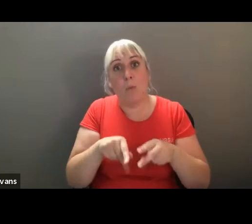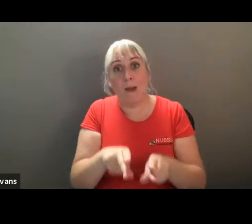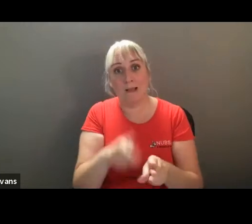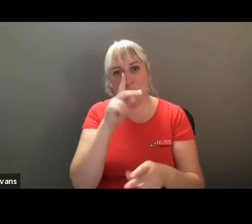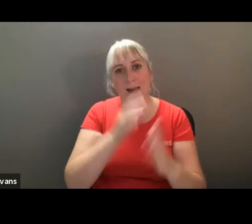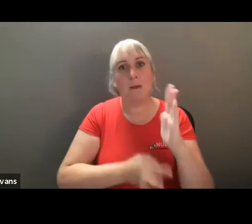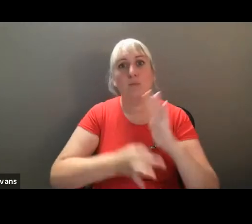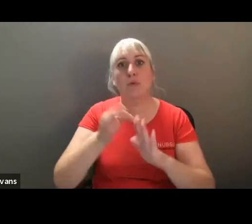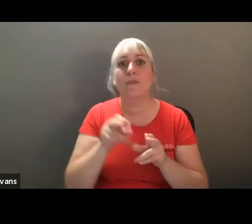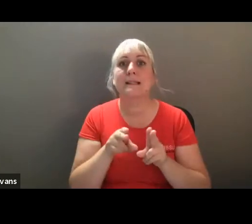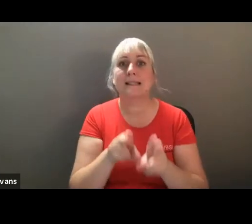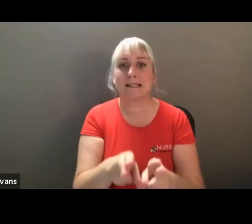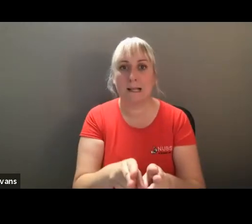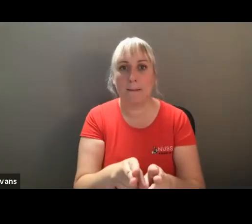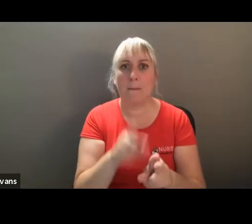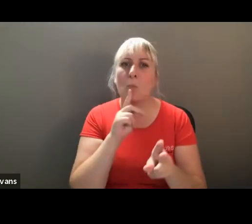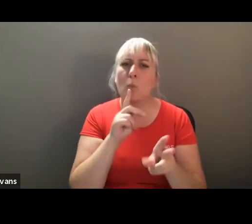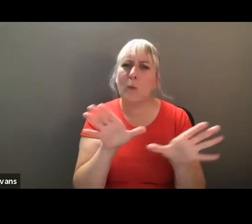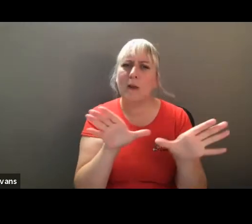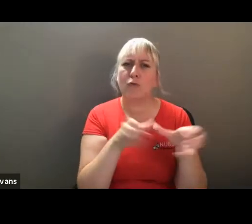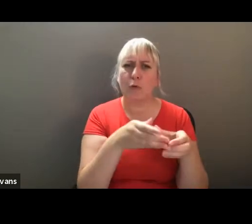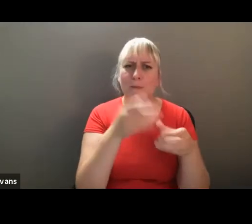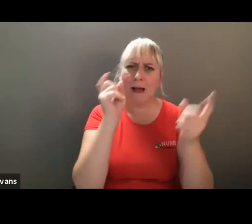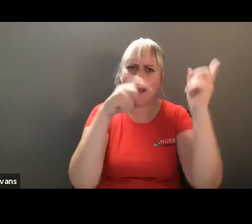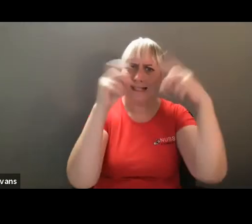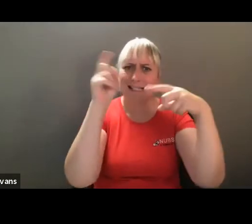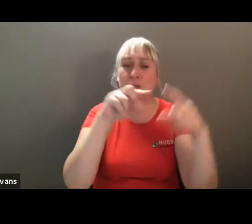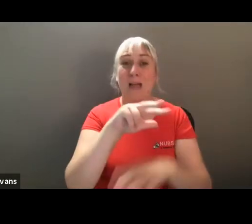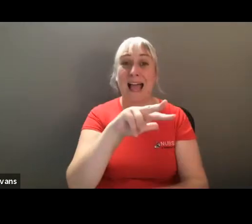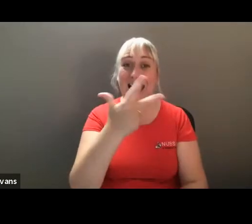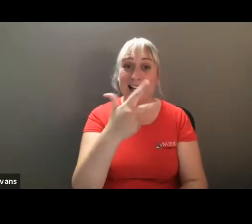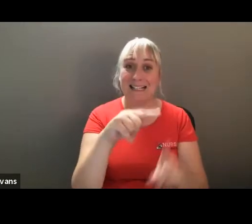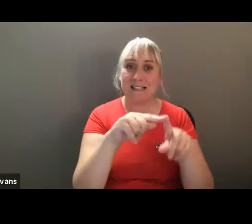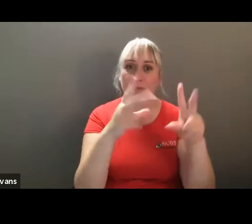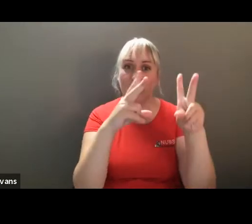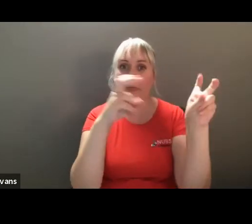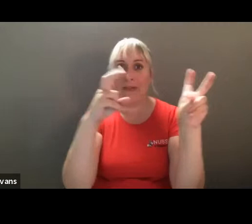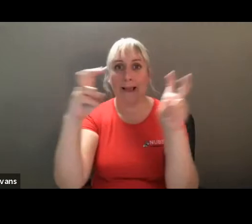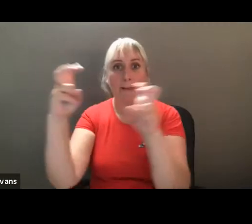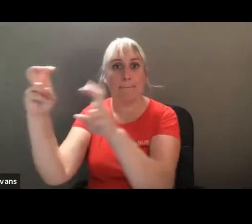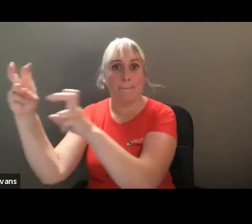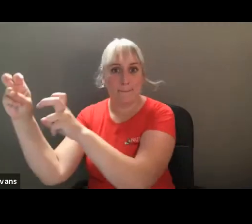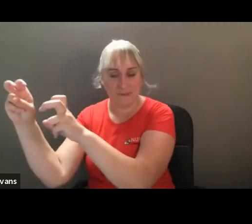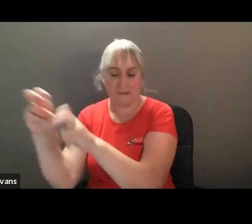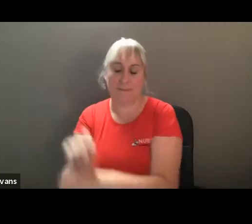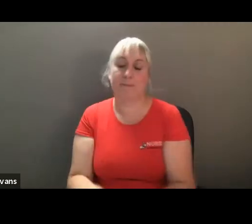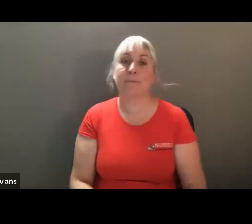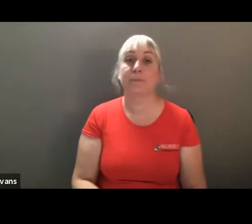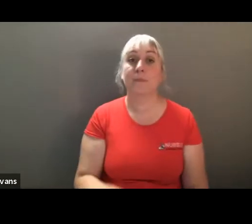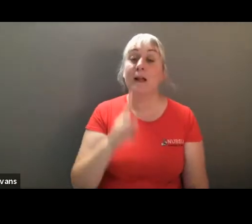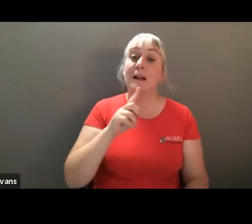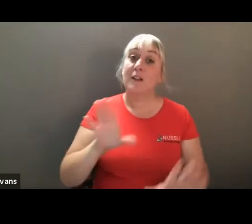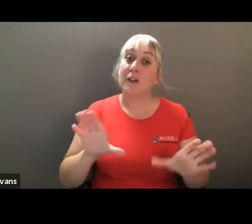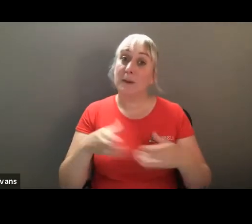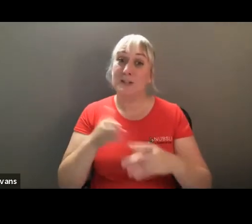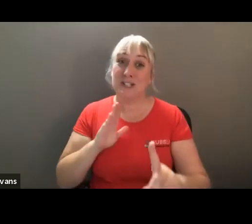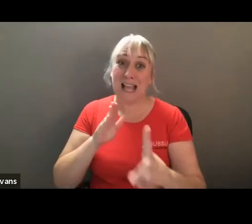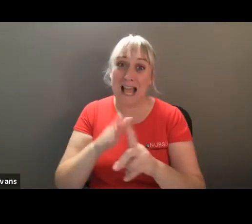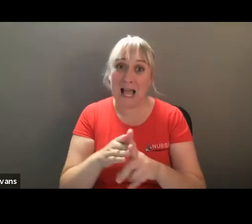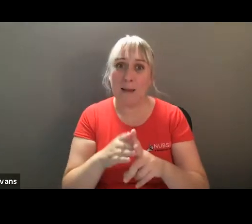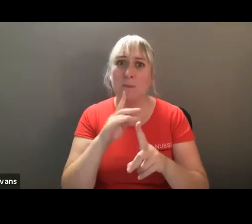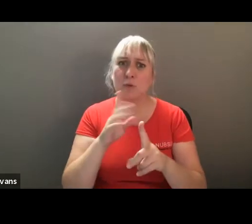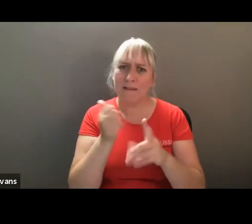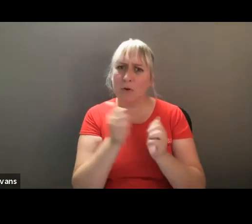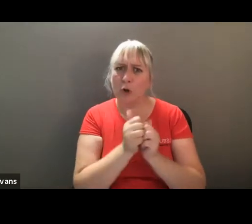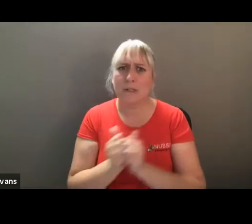ideas are grouped into 8 themes. The Commission is based on building consensus because big changes need